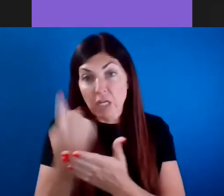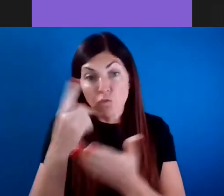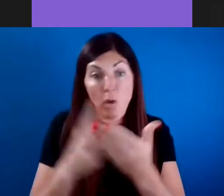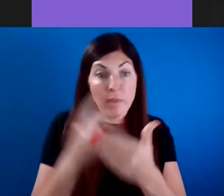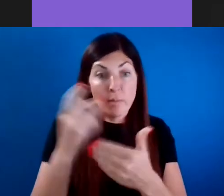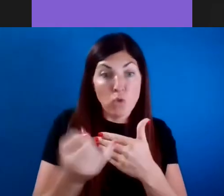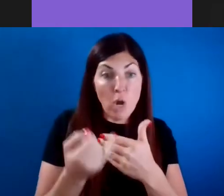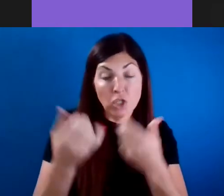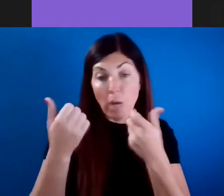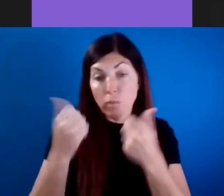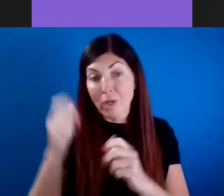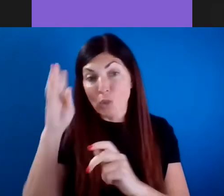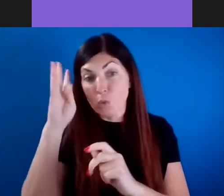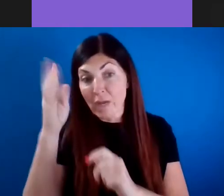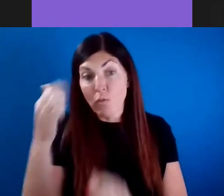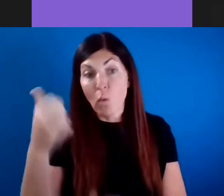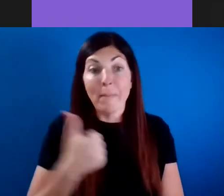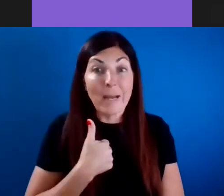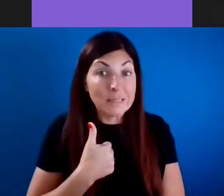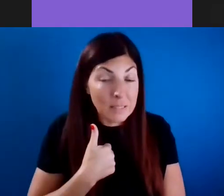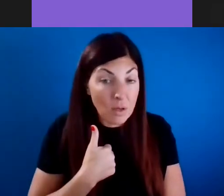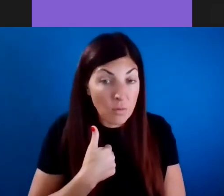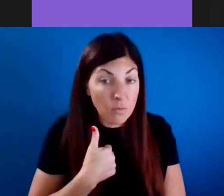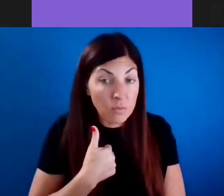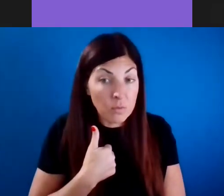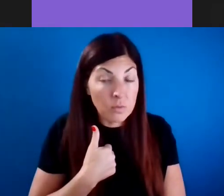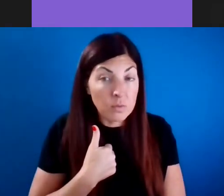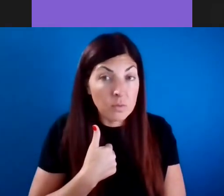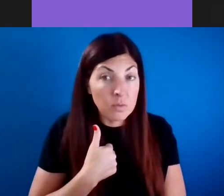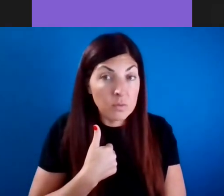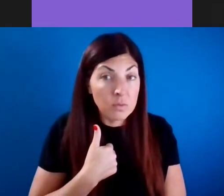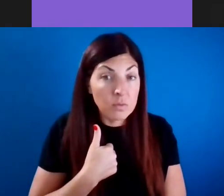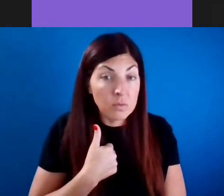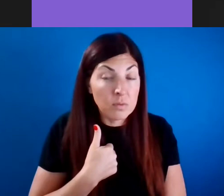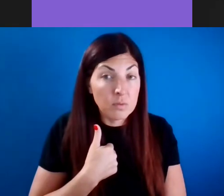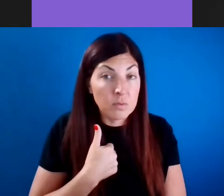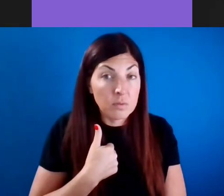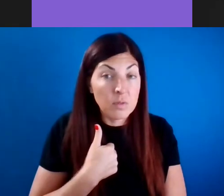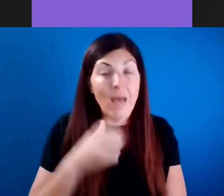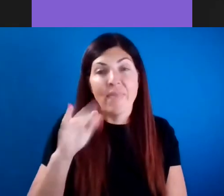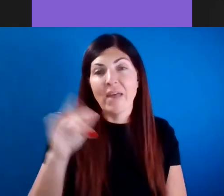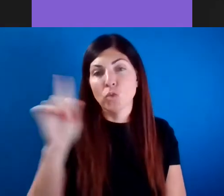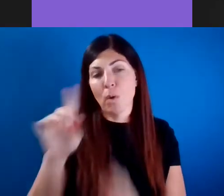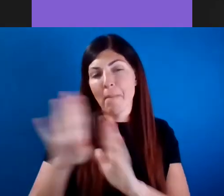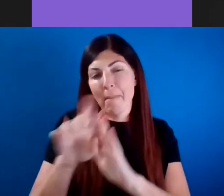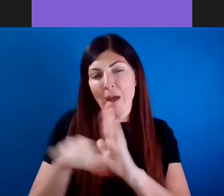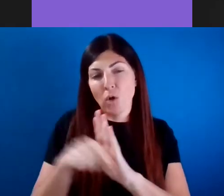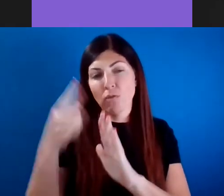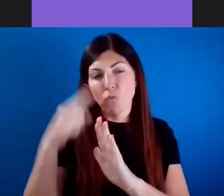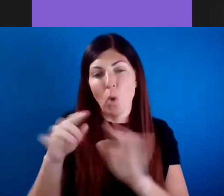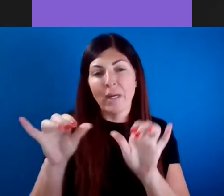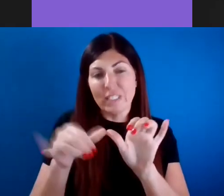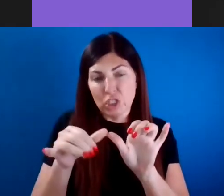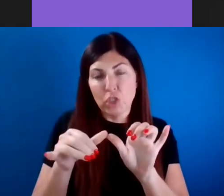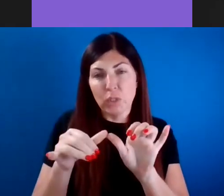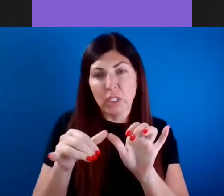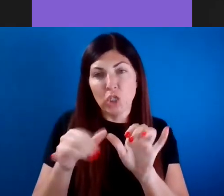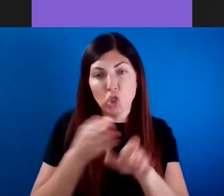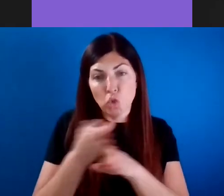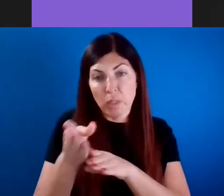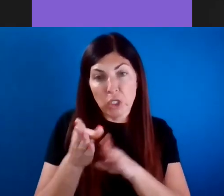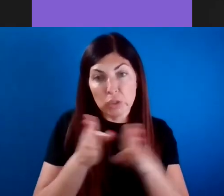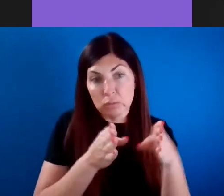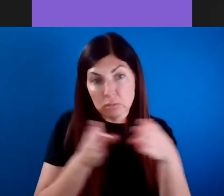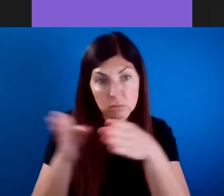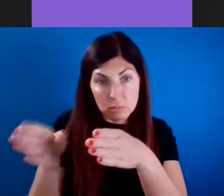to create for myself. And so that kind of is where my biomedical engineering career is going.